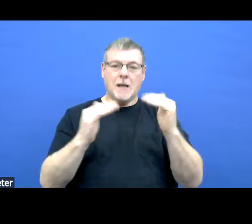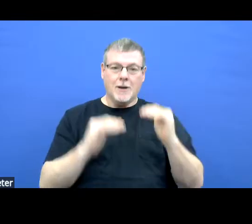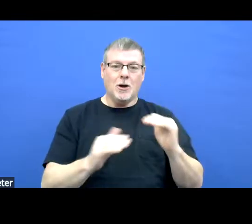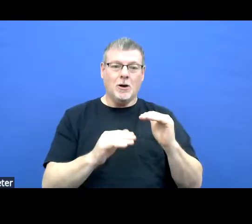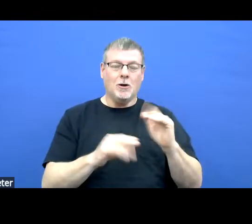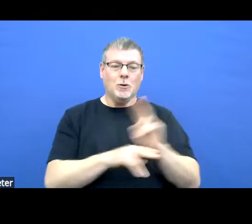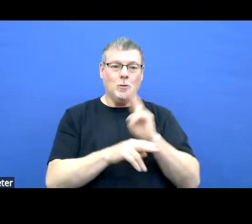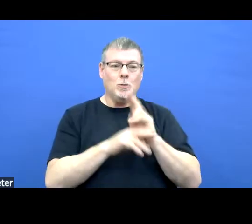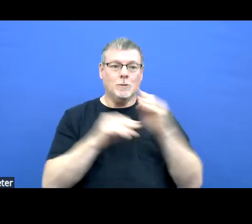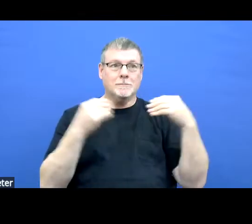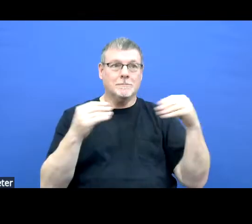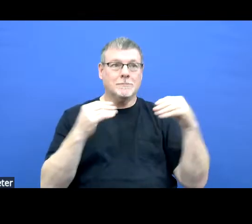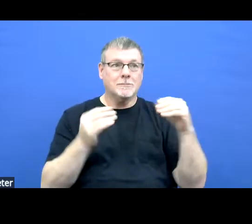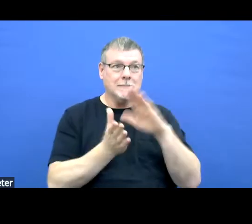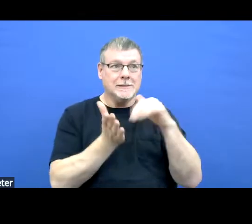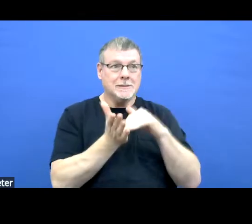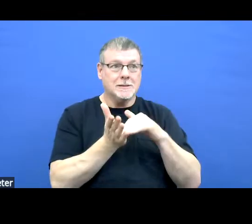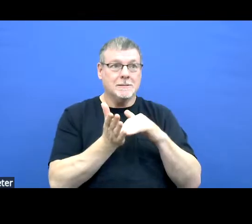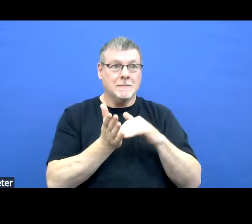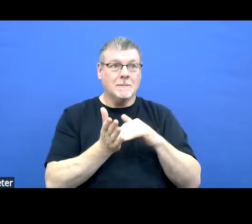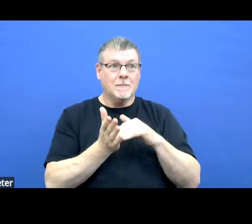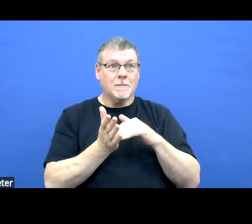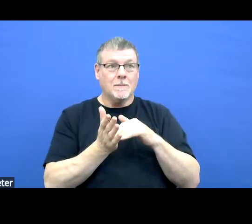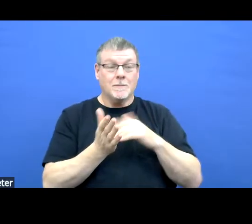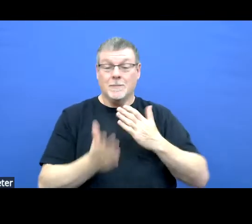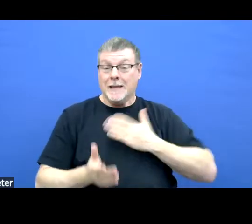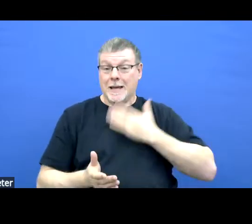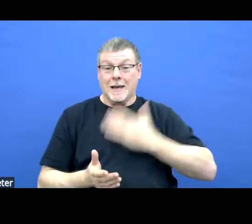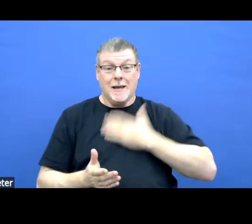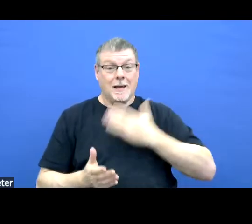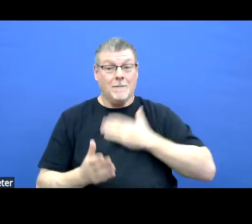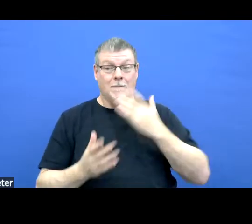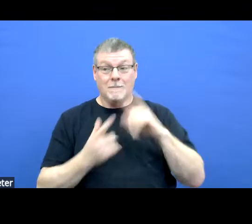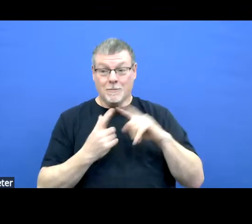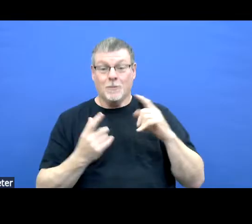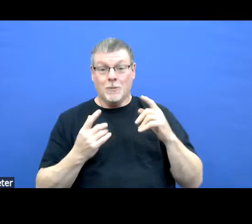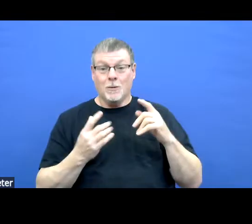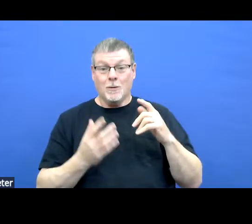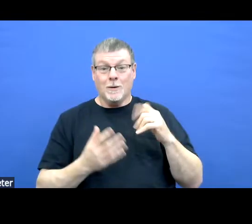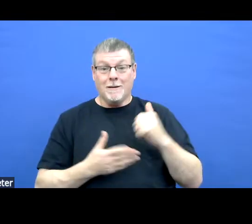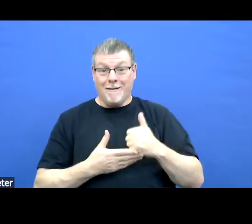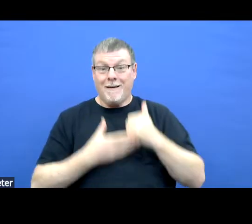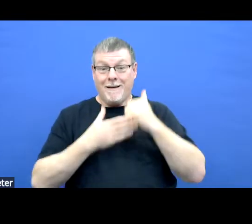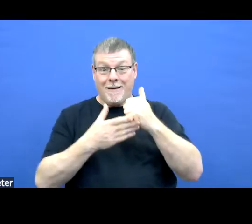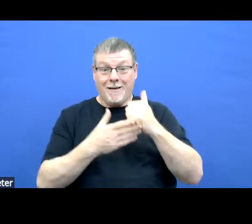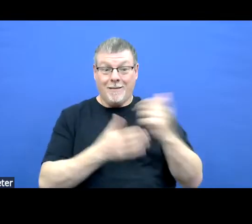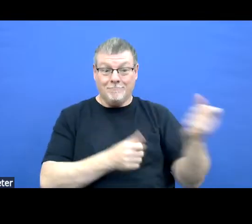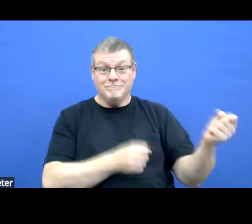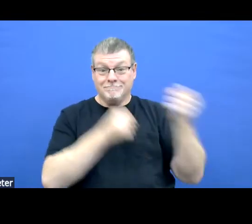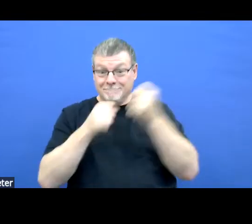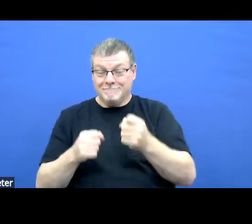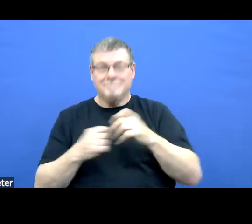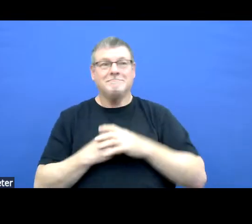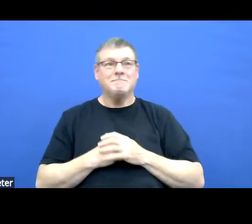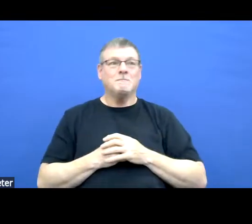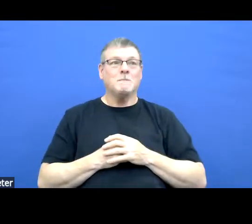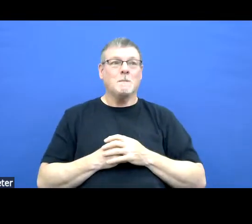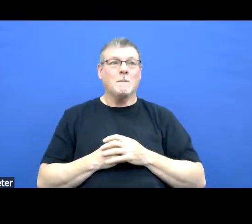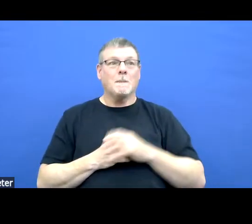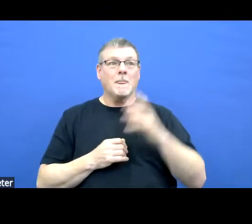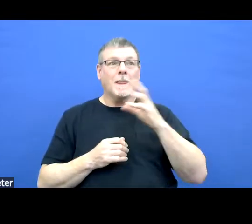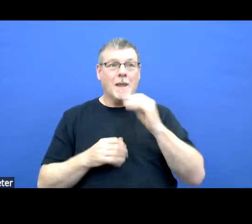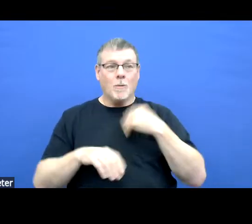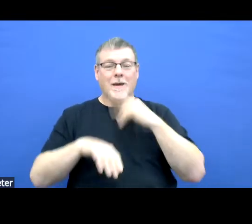shopping center. The landlord was kind of happy to help bring us on board. We sign